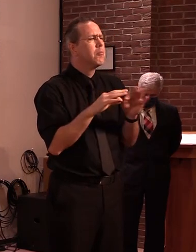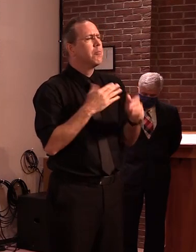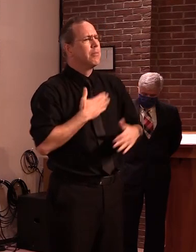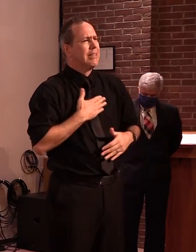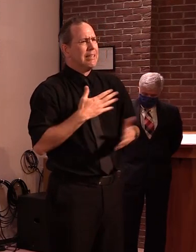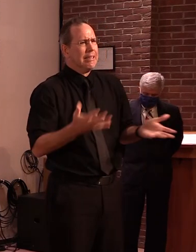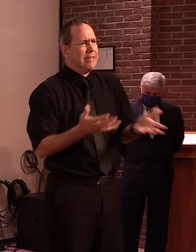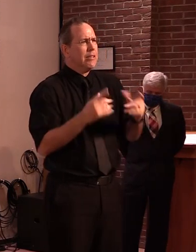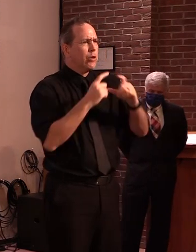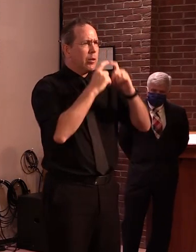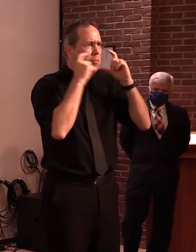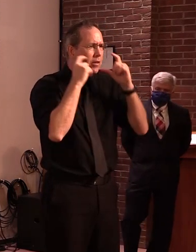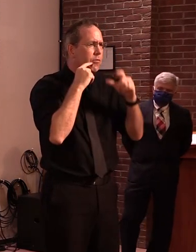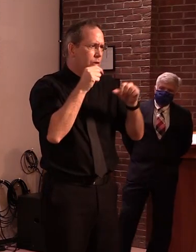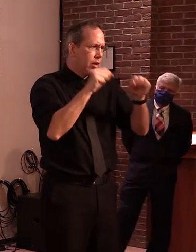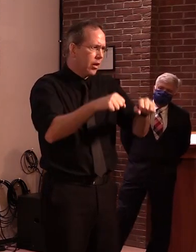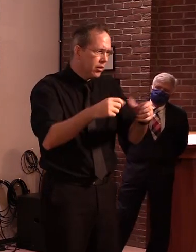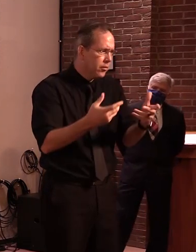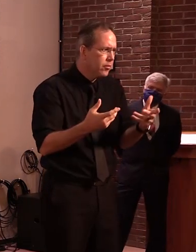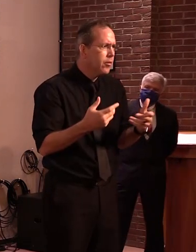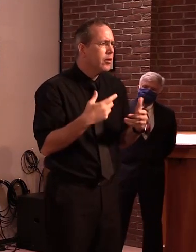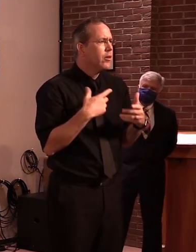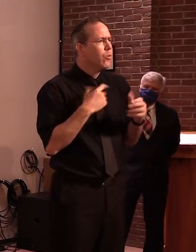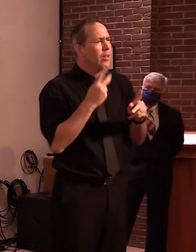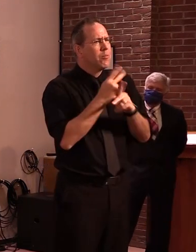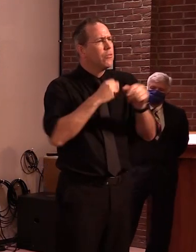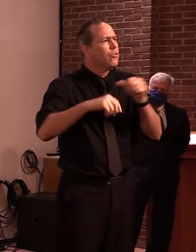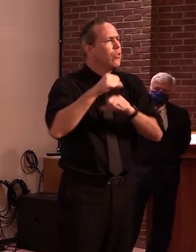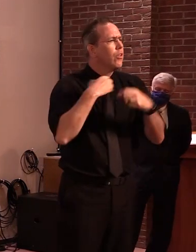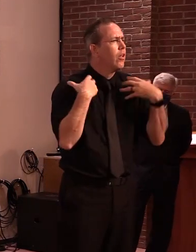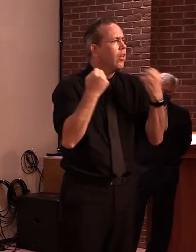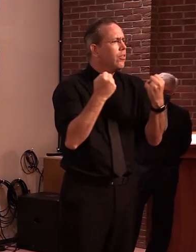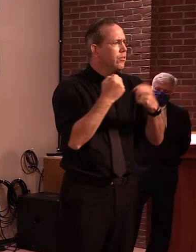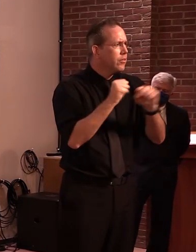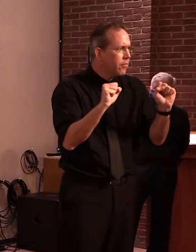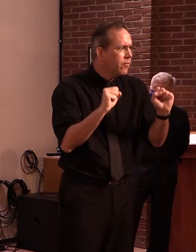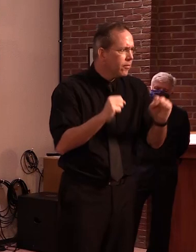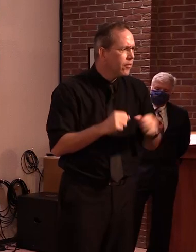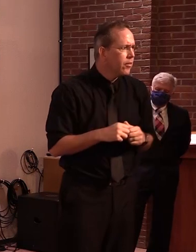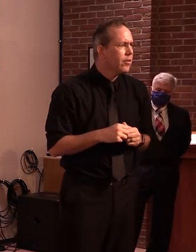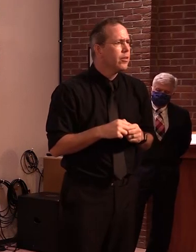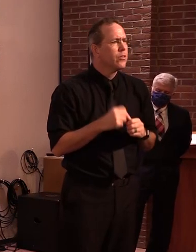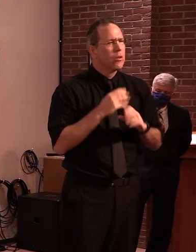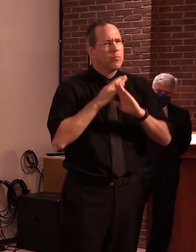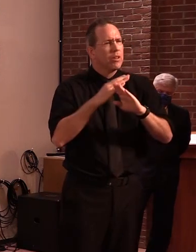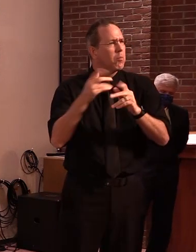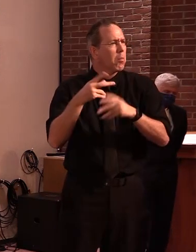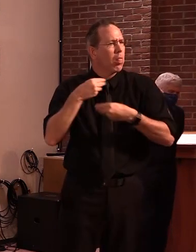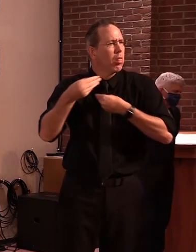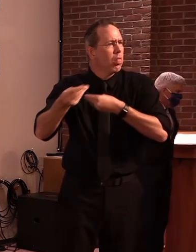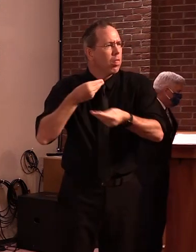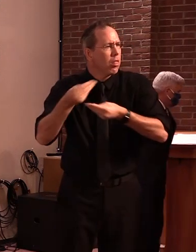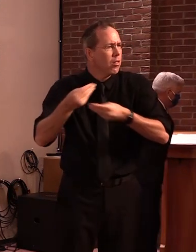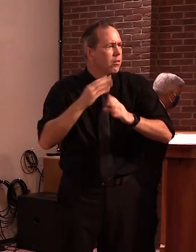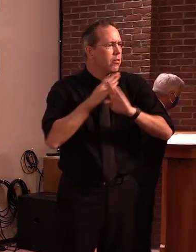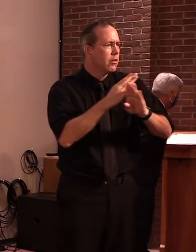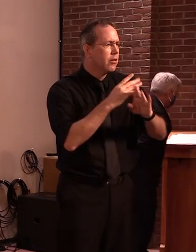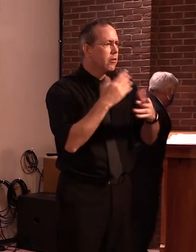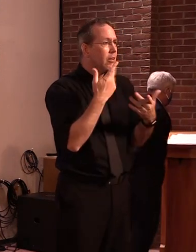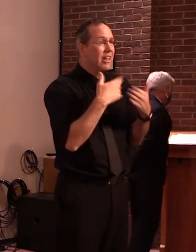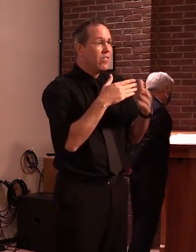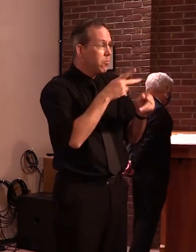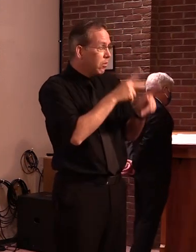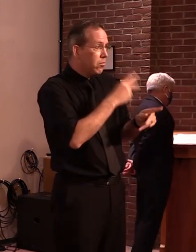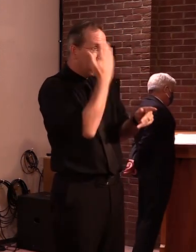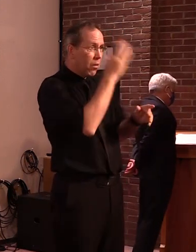good for public health, it's good for the people around you, it's good for those who are at risk that you may or may not know about. There are those who can't always